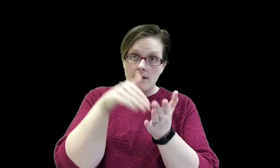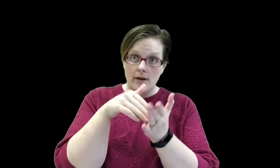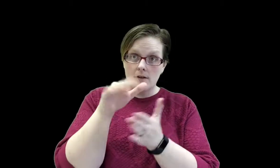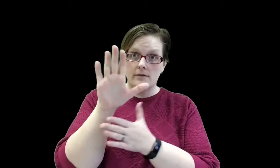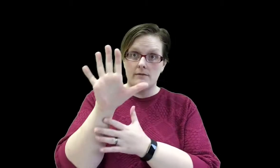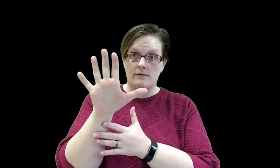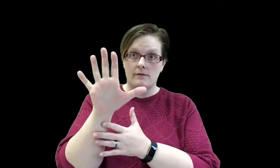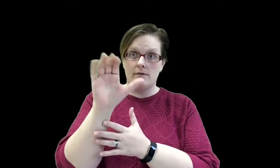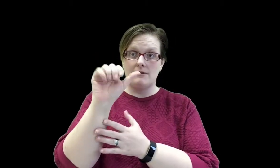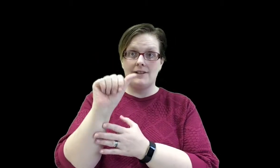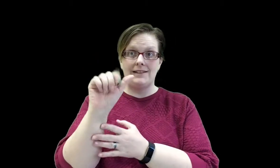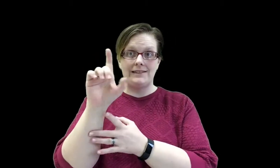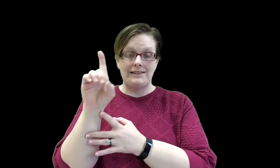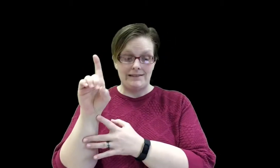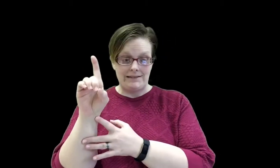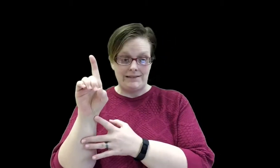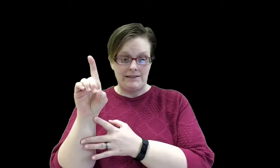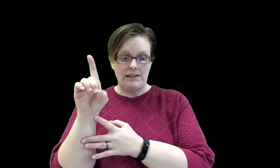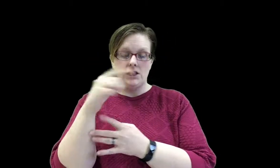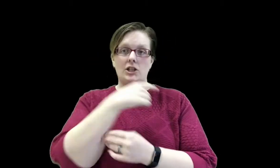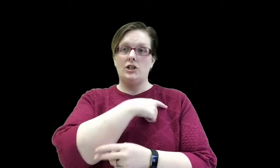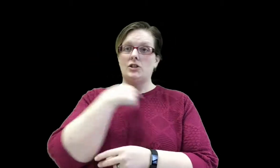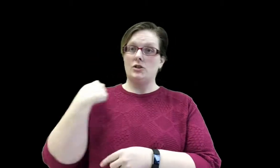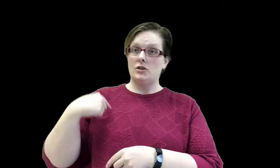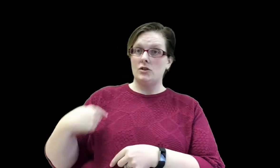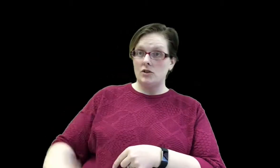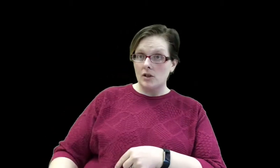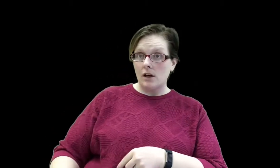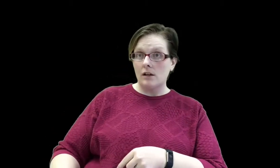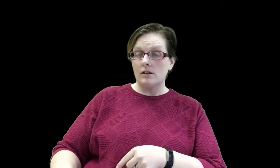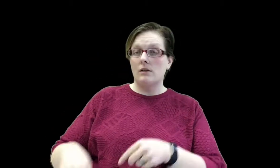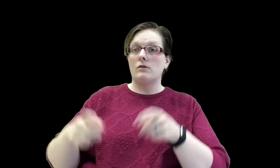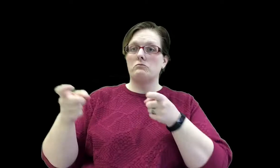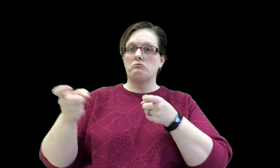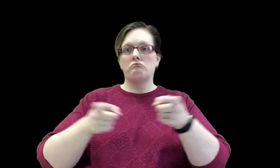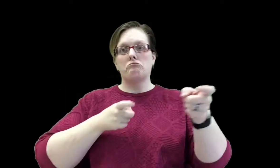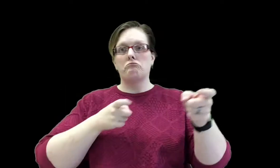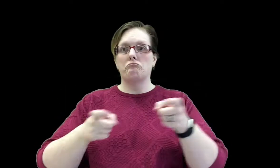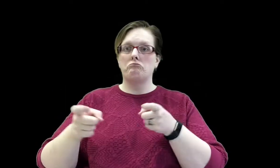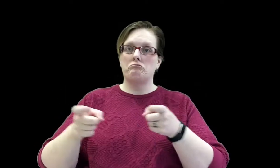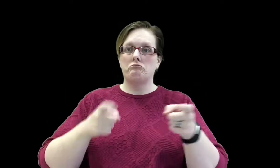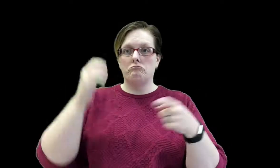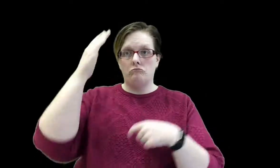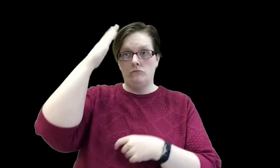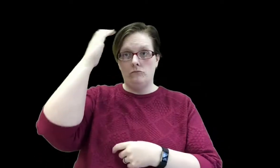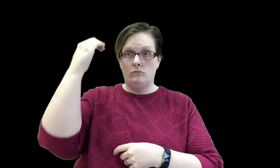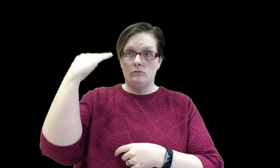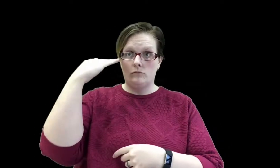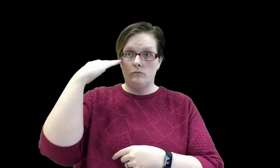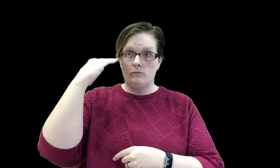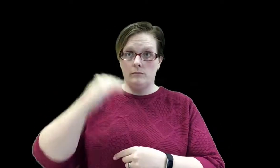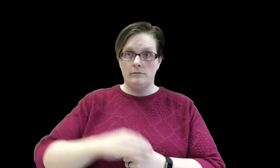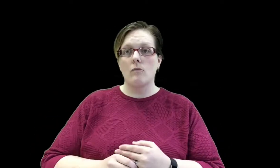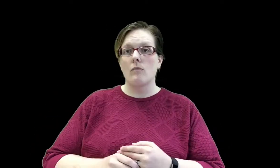about 3005 AD, China actually ruled that area.